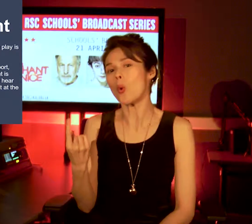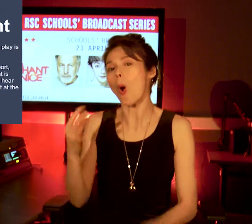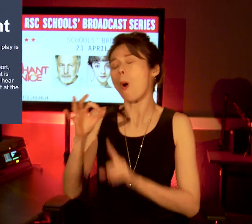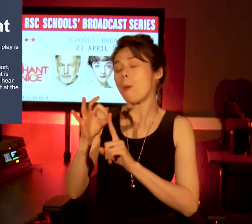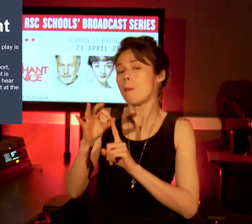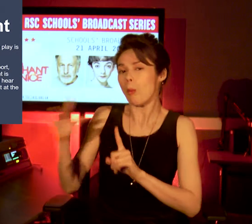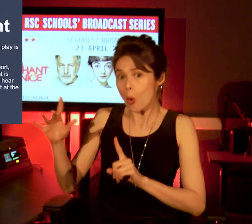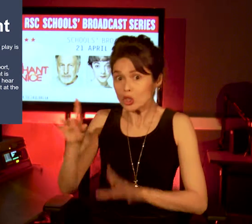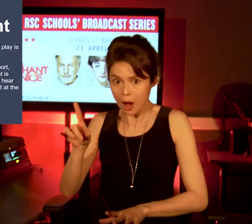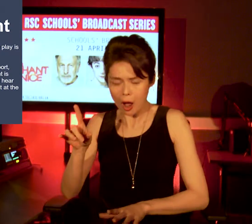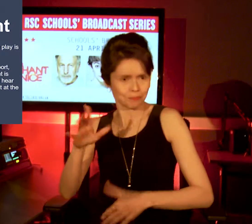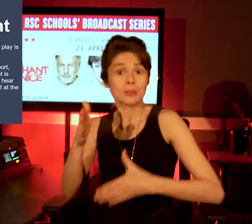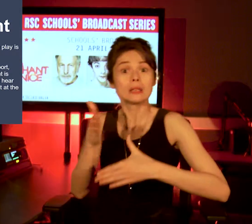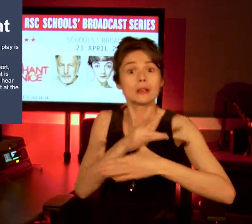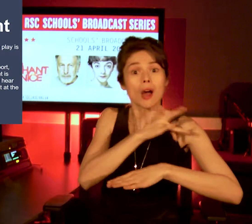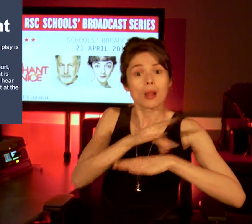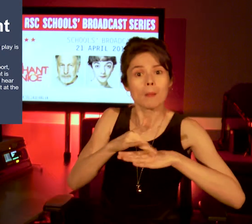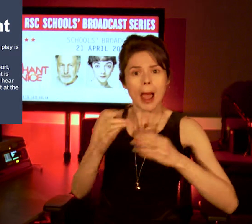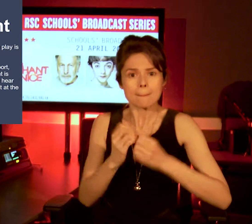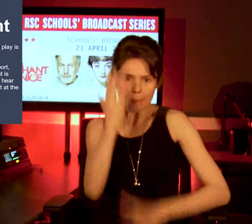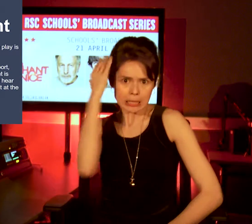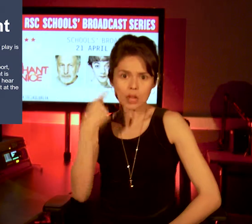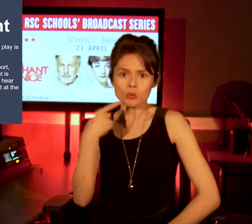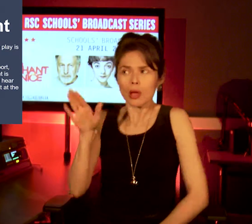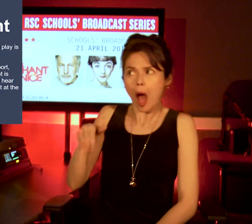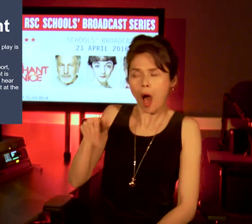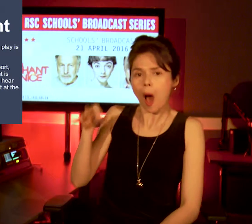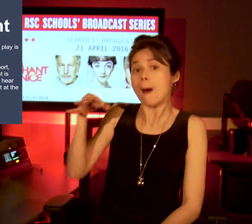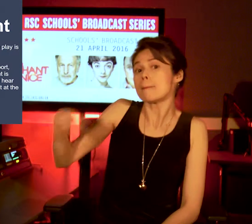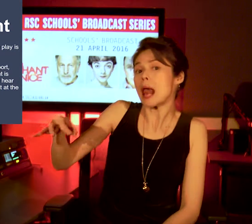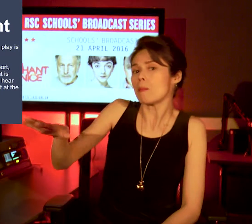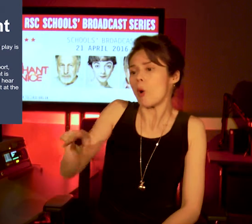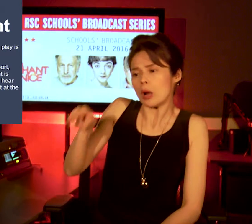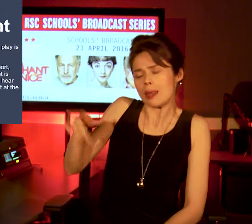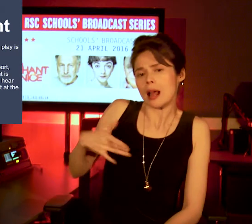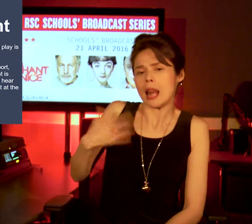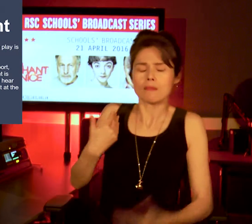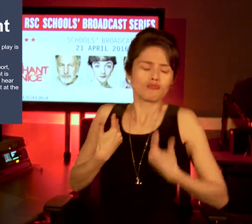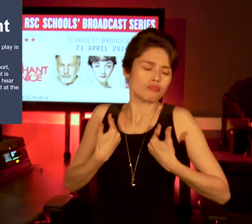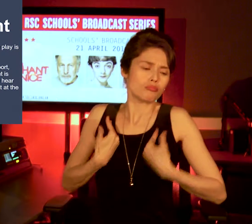Belmont is where Portia lives, and we hear Bassanio mention this right at the start of the play.